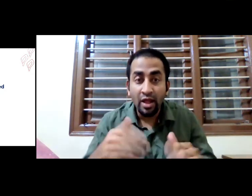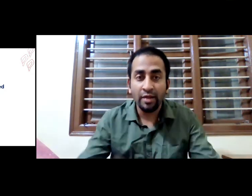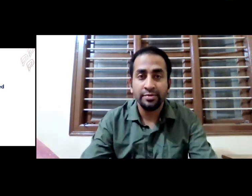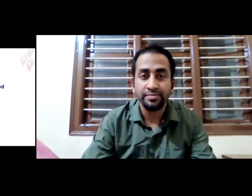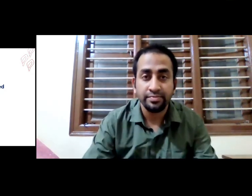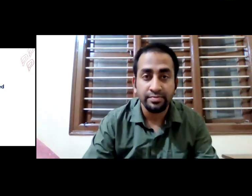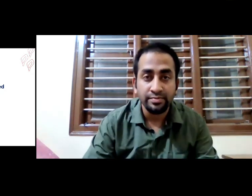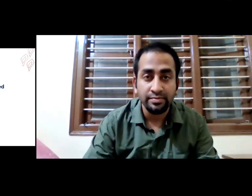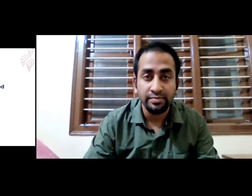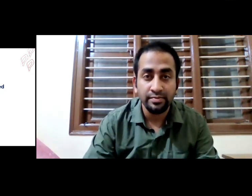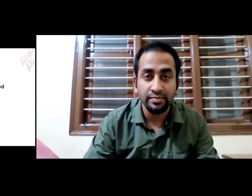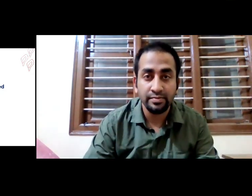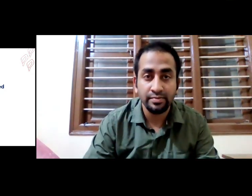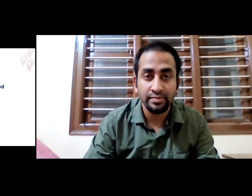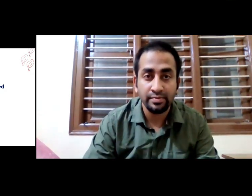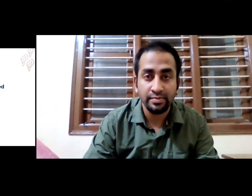Great. So now,